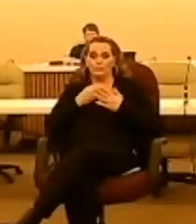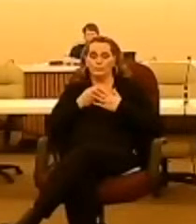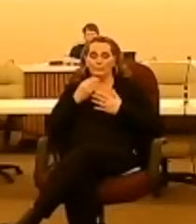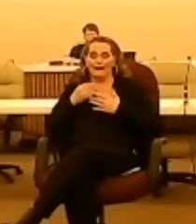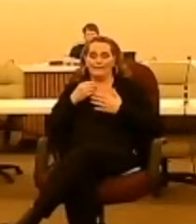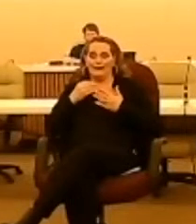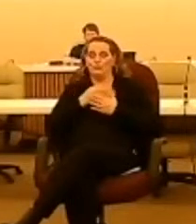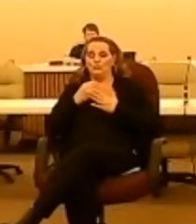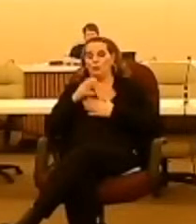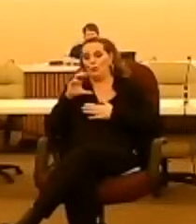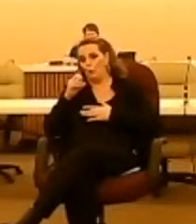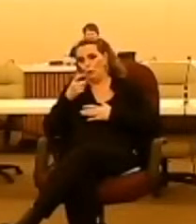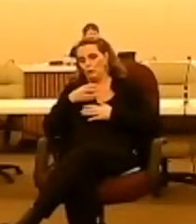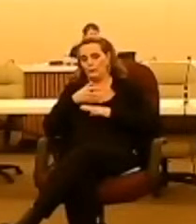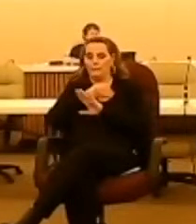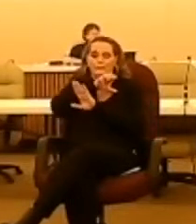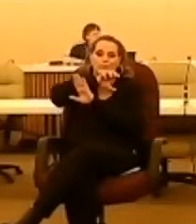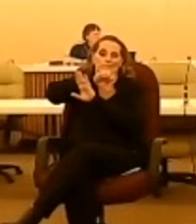way going to be.